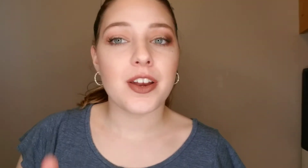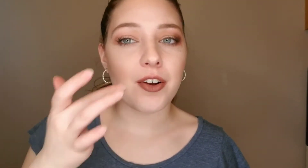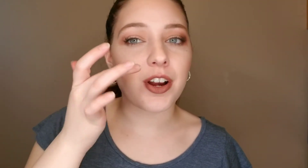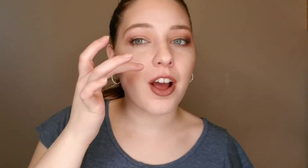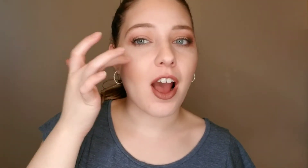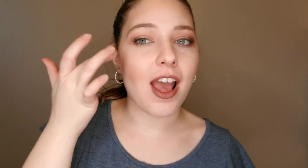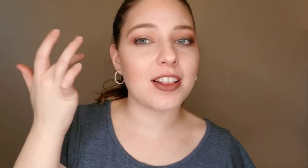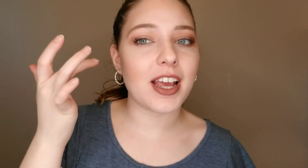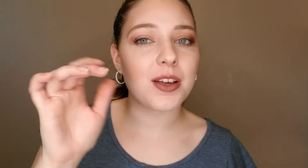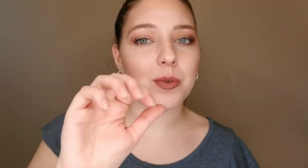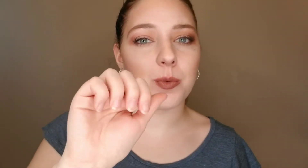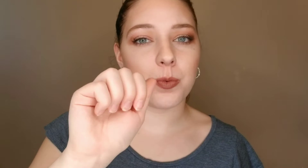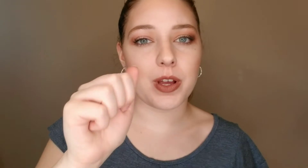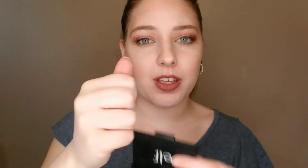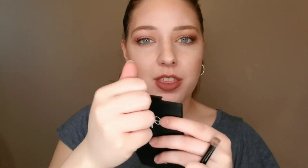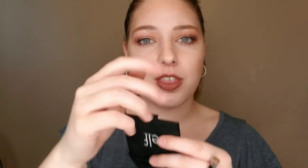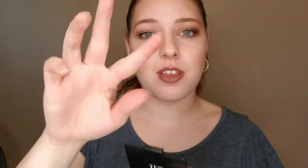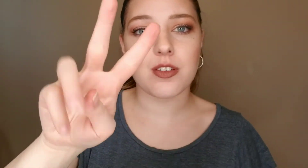Now I'm going to highlight with